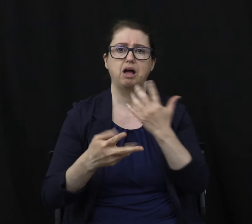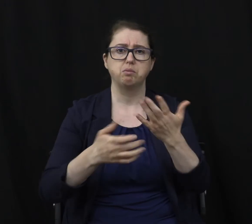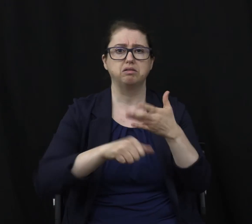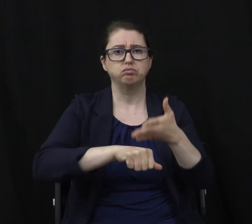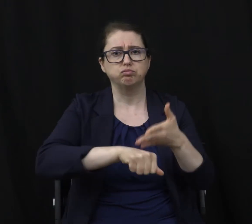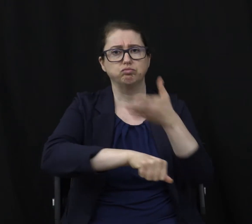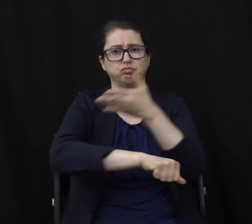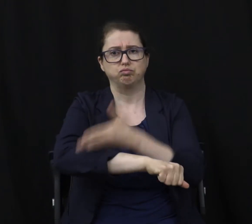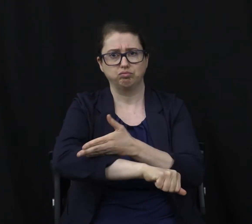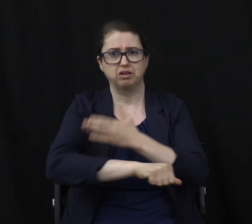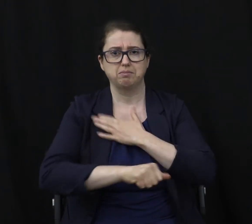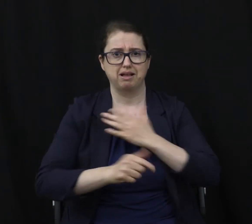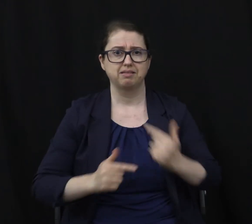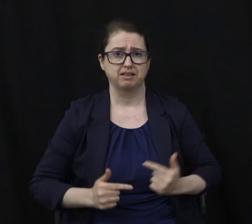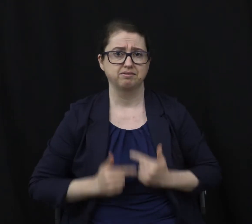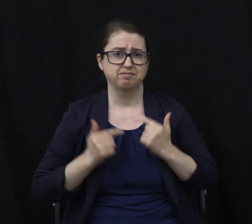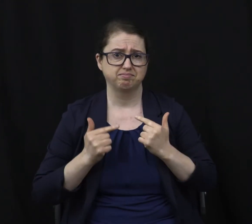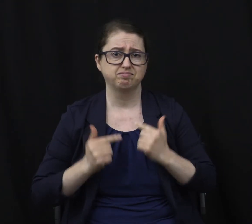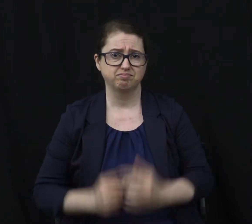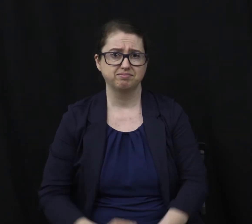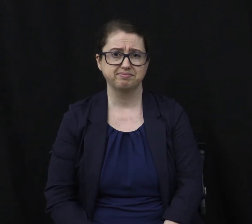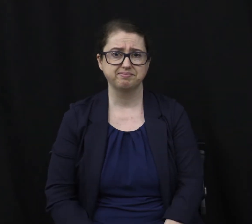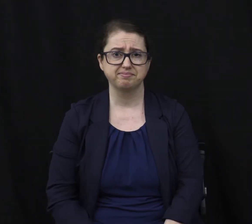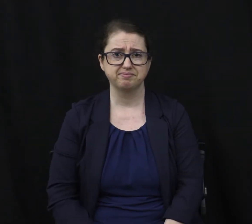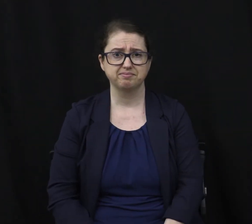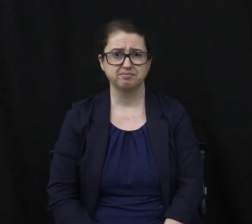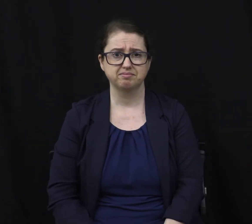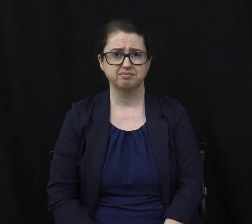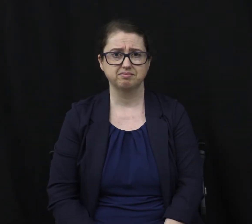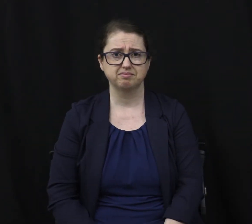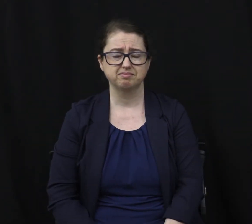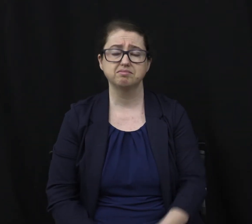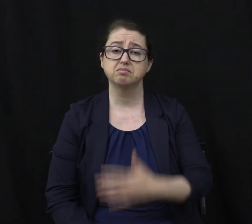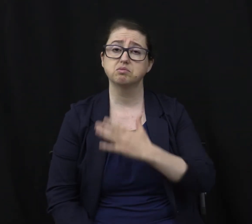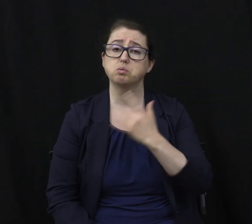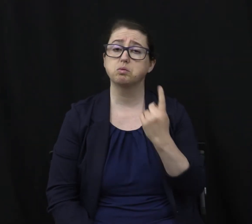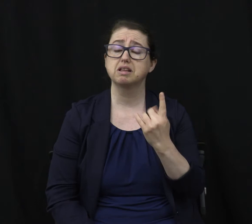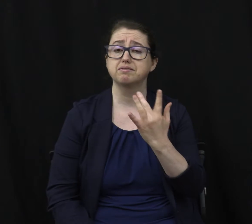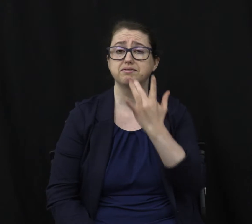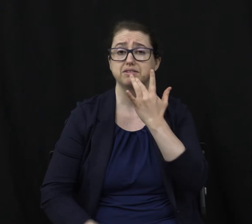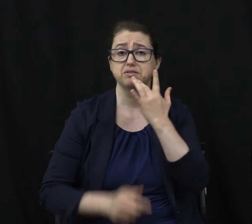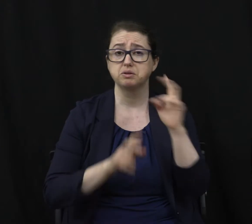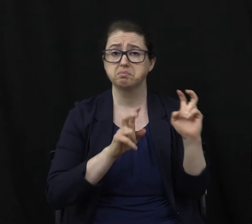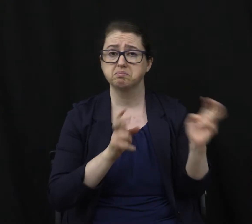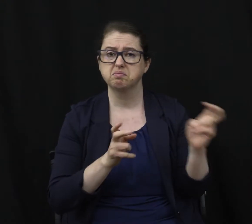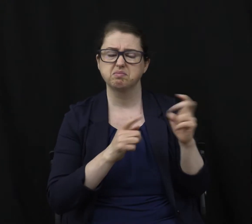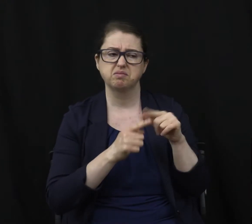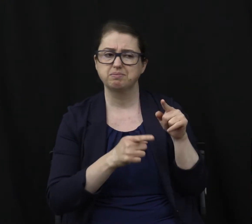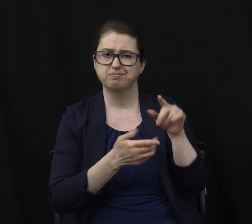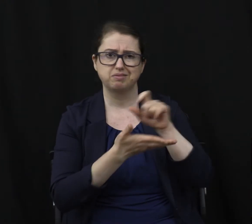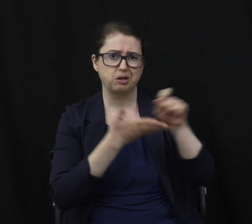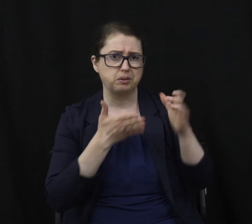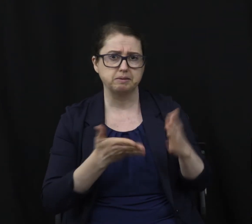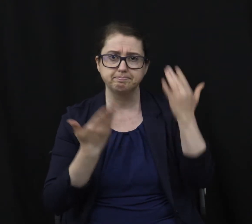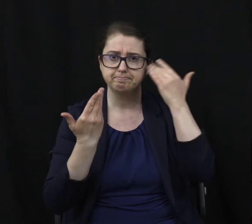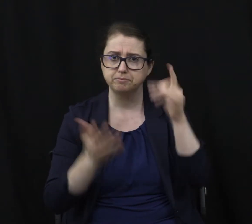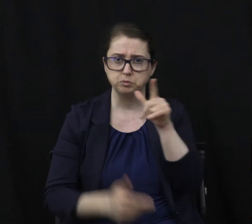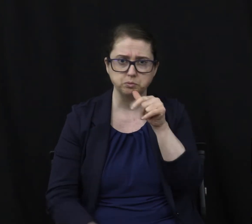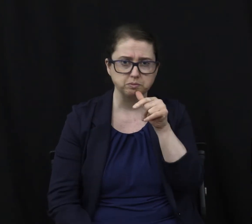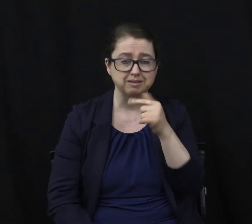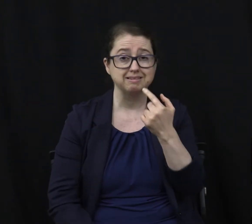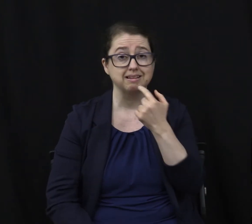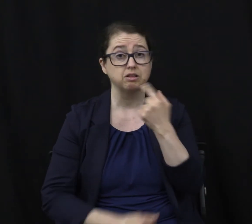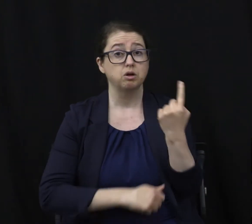life. One of my favorite quotes is from an unknown author, and it reads, "One day your life will